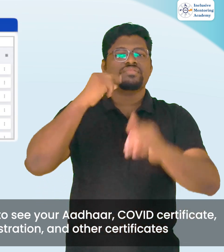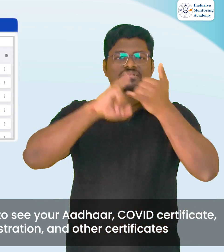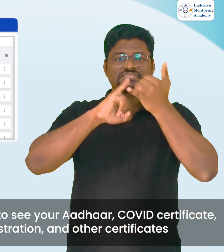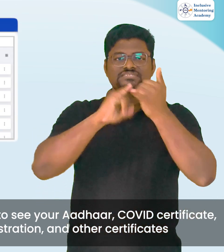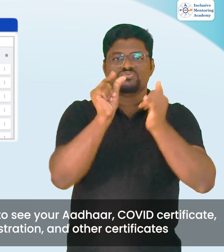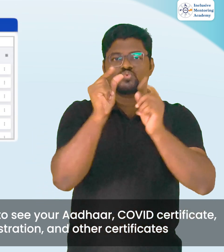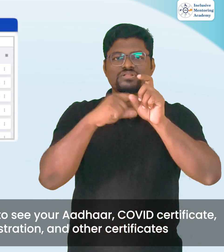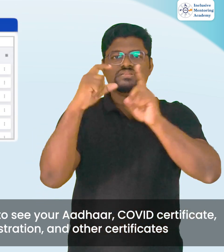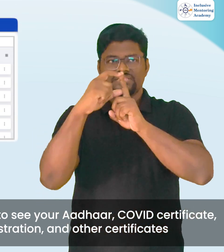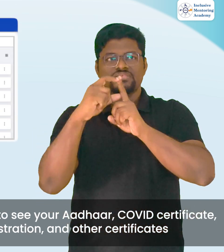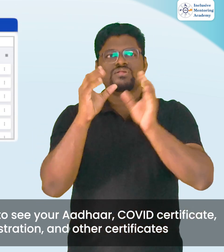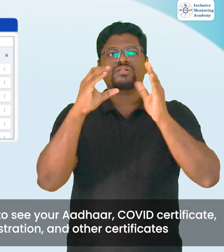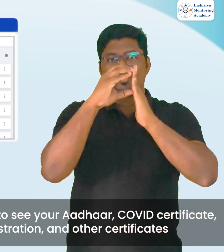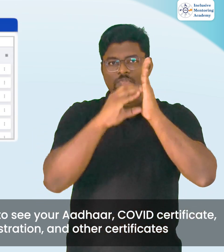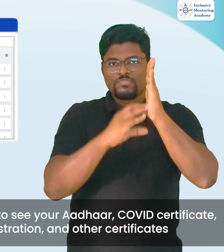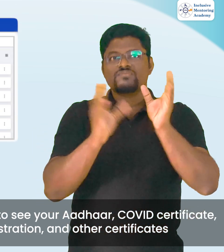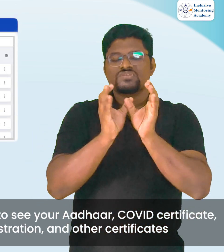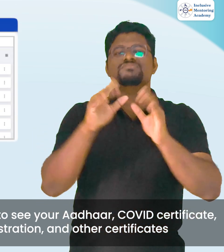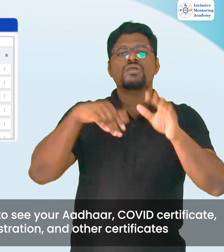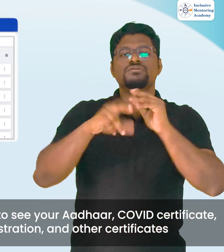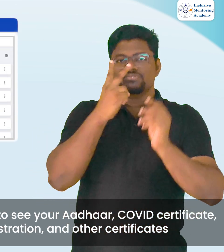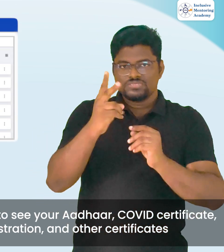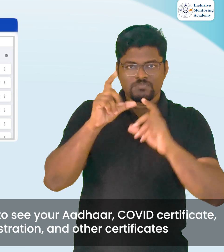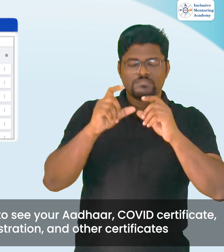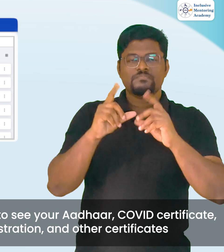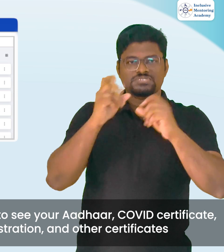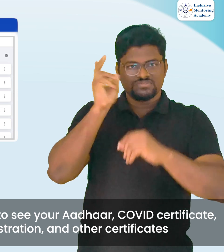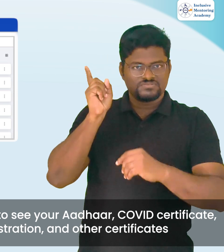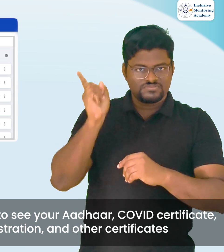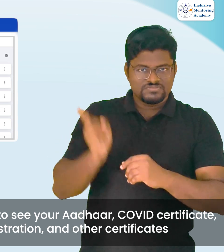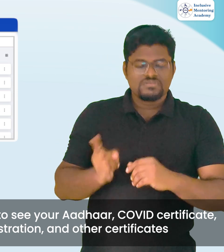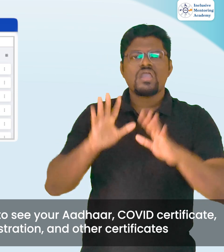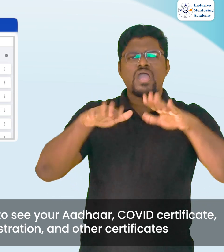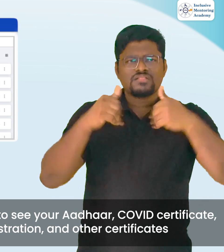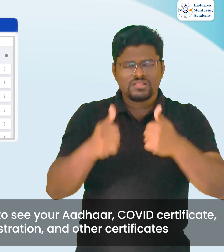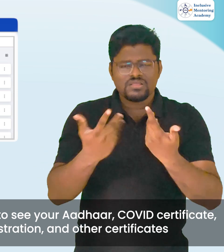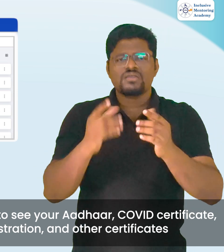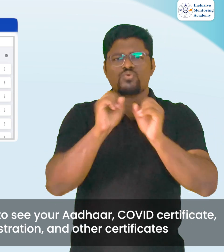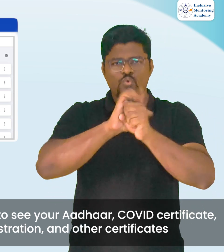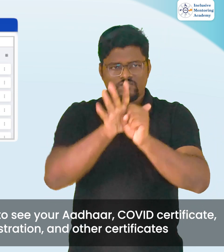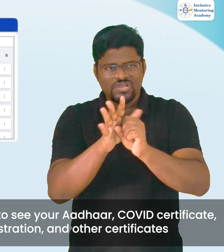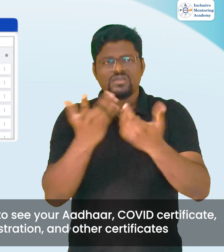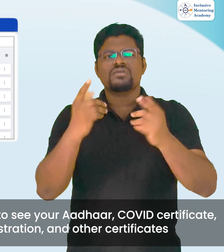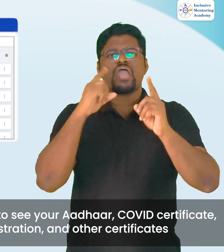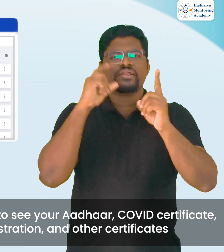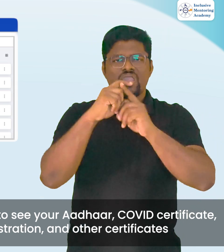Issued documents: look at the picture to see your Aadhaar, COVID certificate, ID card, PAN card, vehicle registration, and